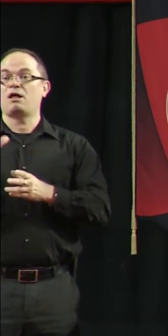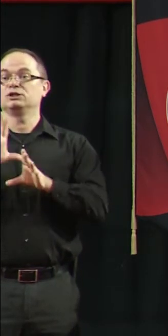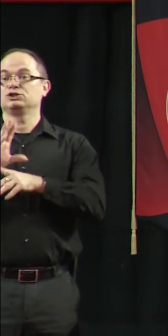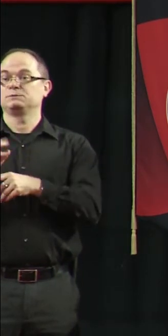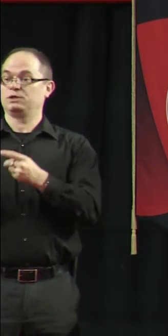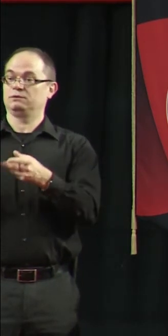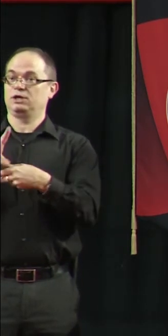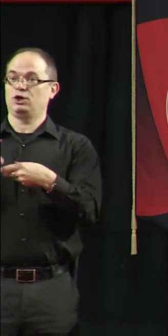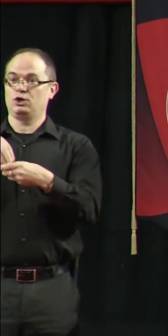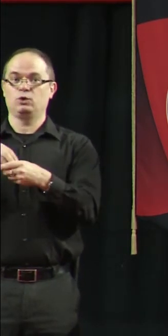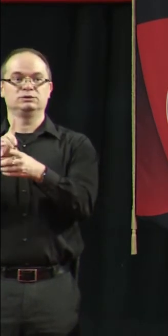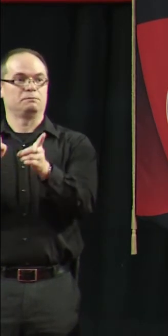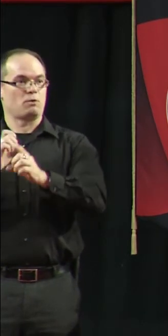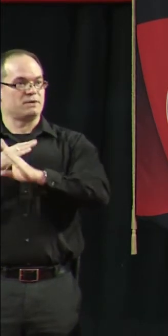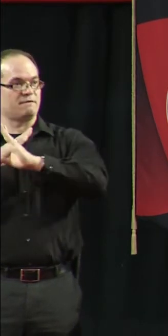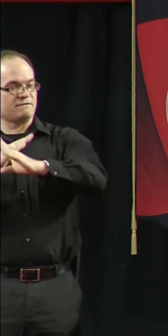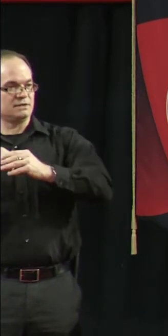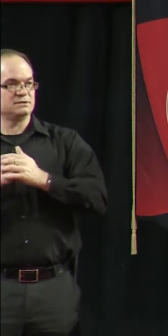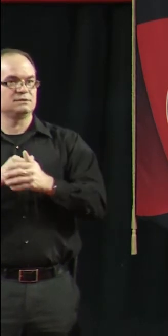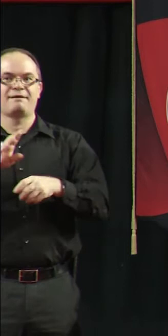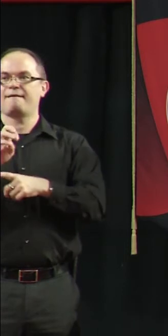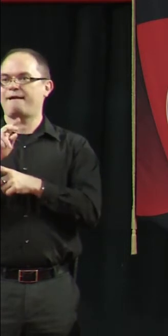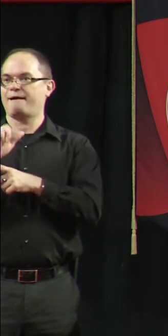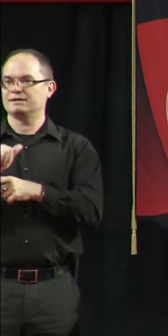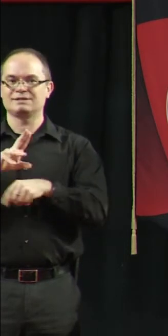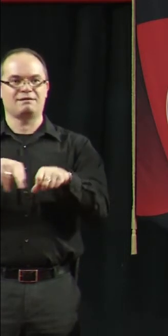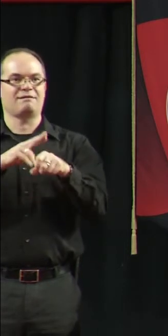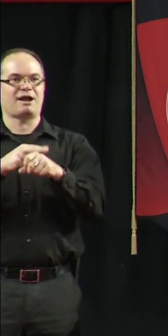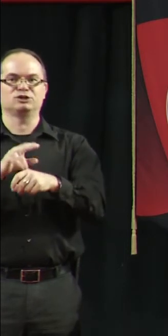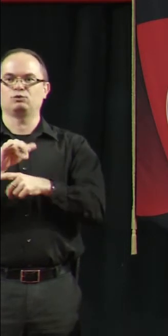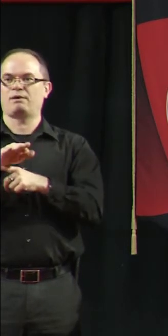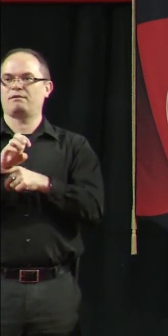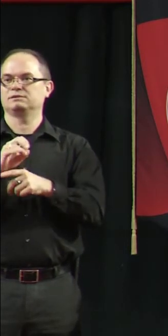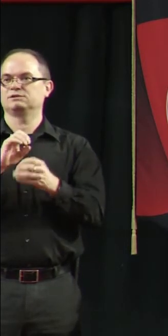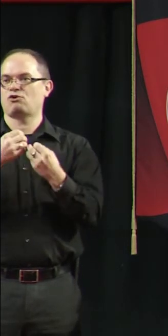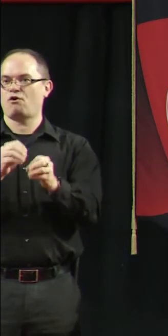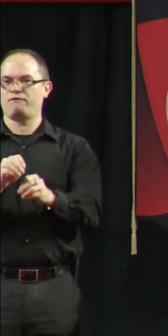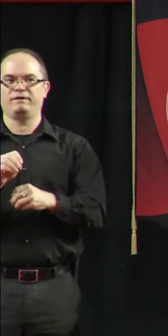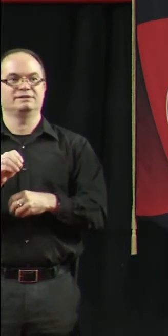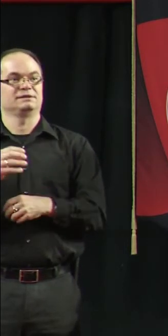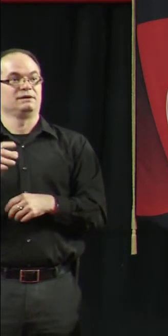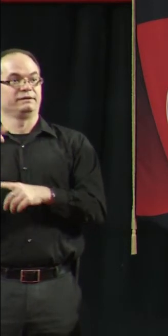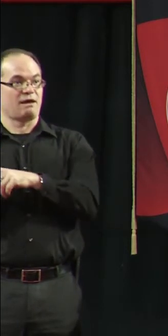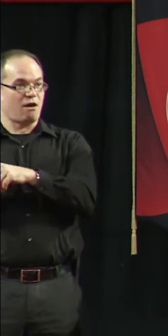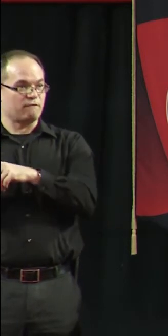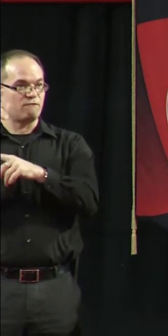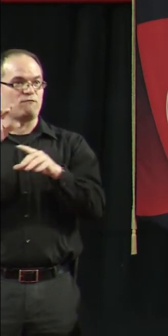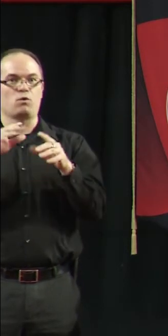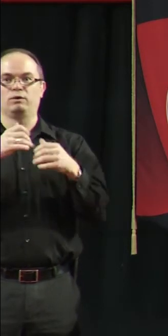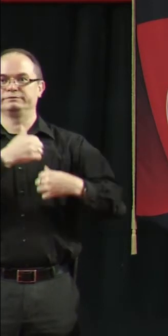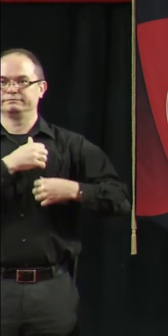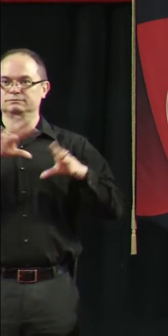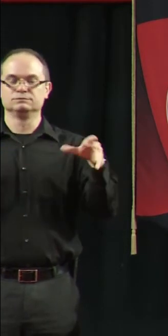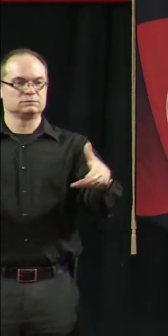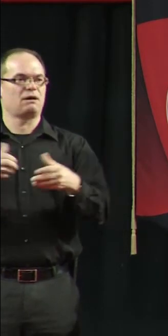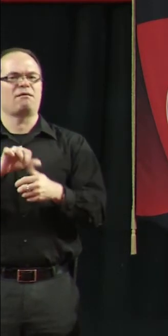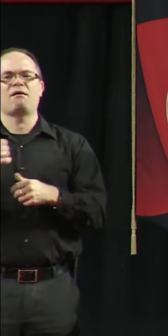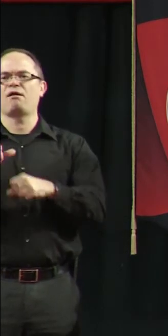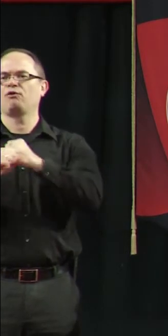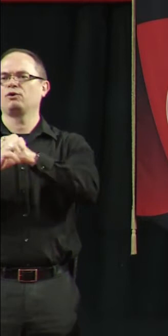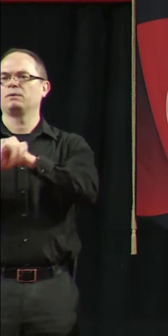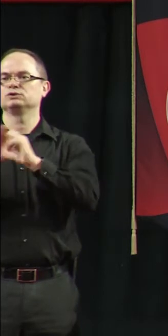of Defense, NASA, the National Reconnaissance Office, the U.S. Air Force, and other commercial